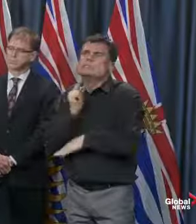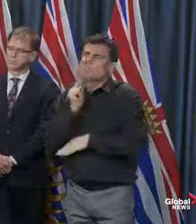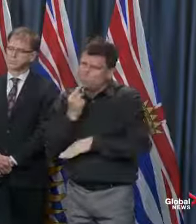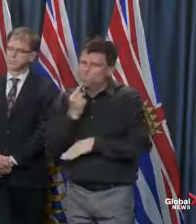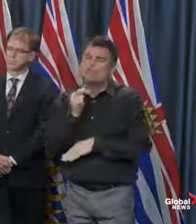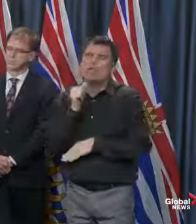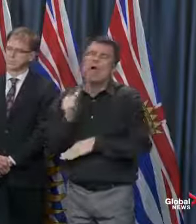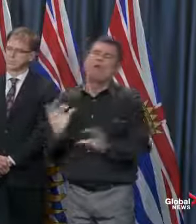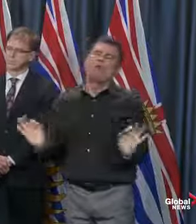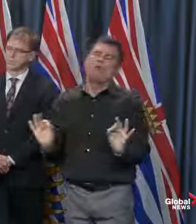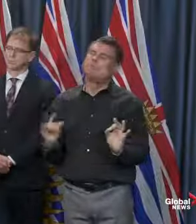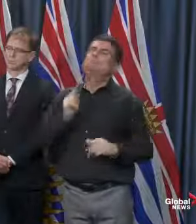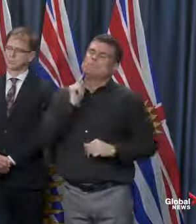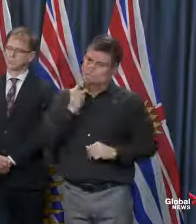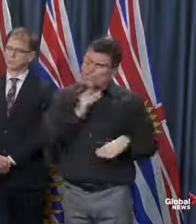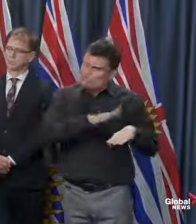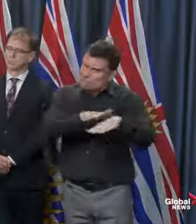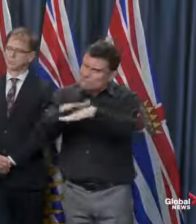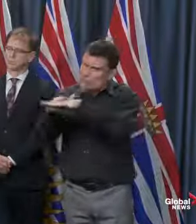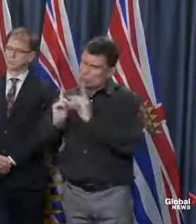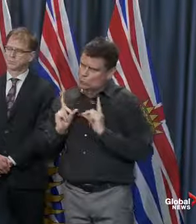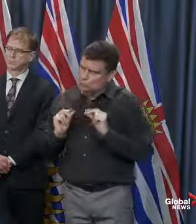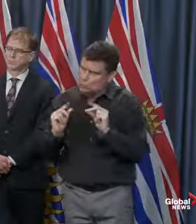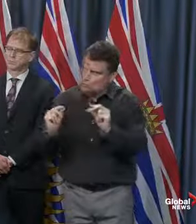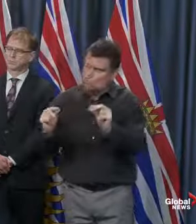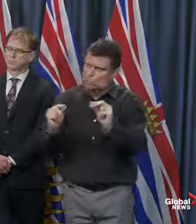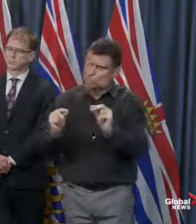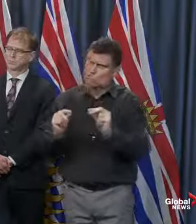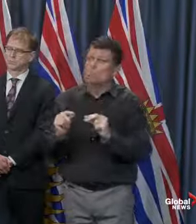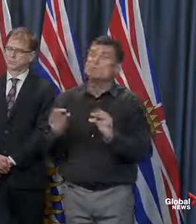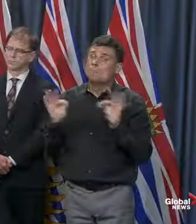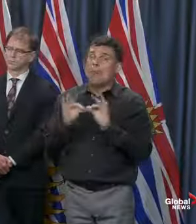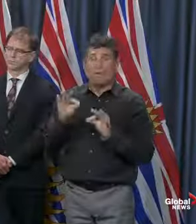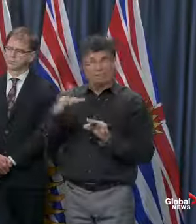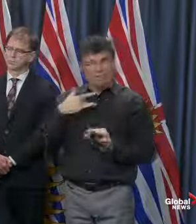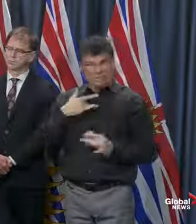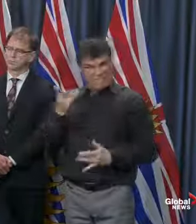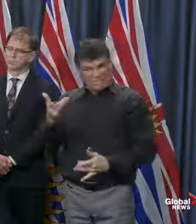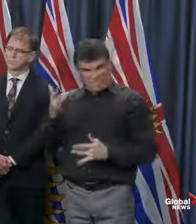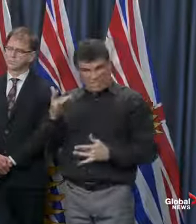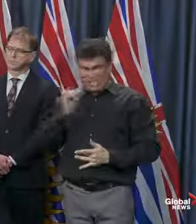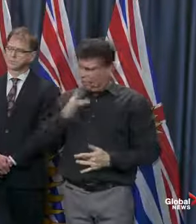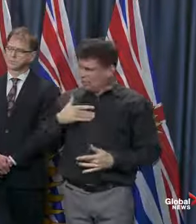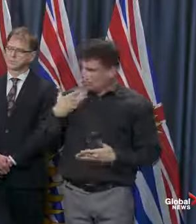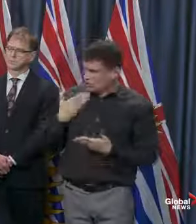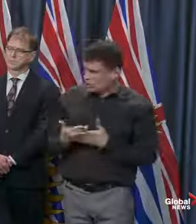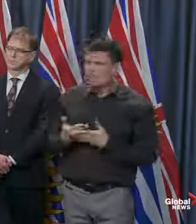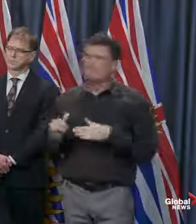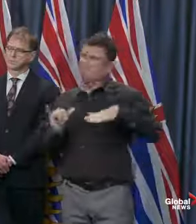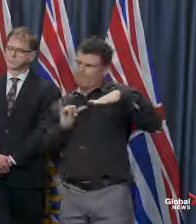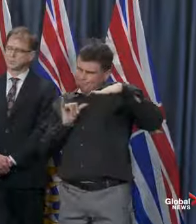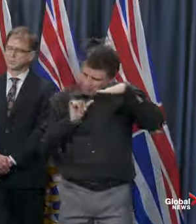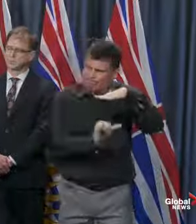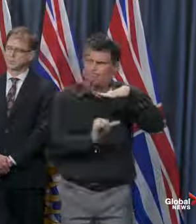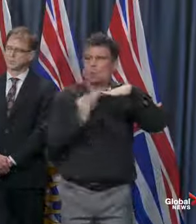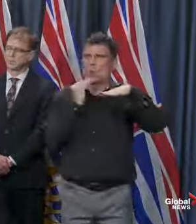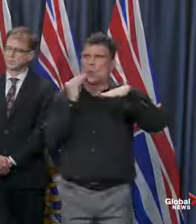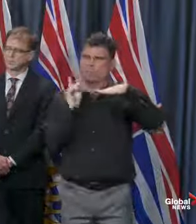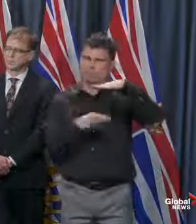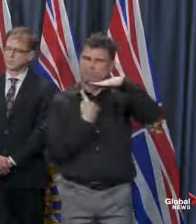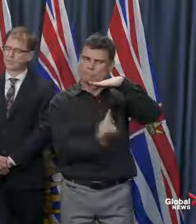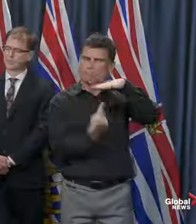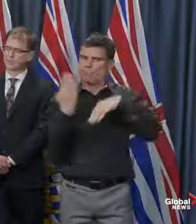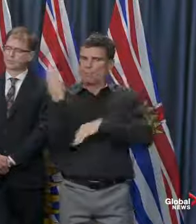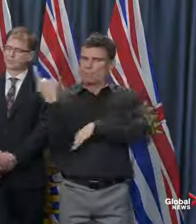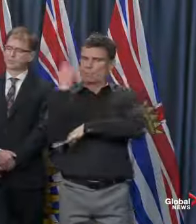in the 14-day incubation period that around day 5, day 6, day 7 is when people start to get sick. So they need to be